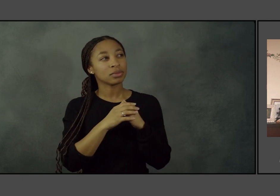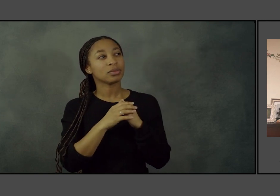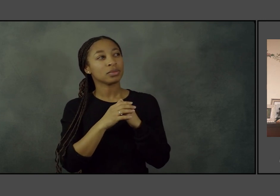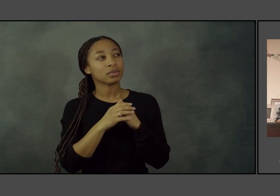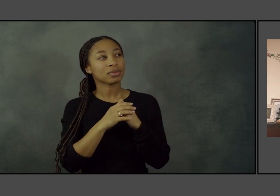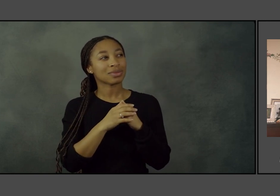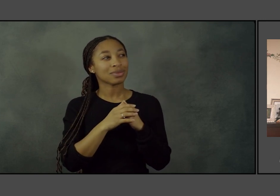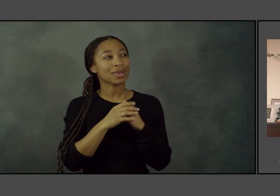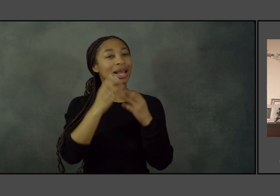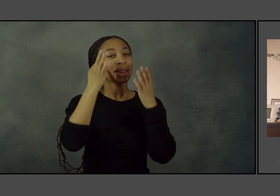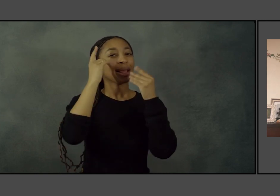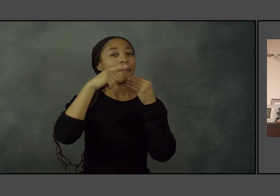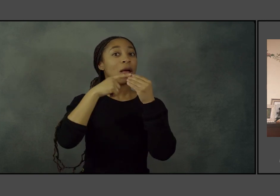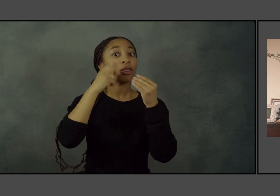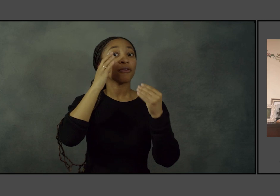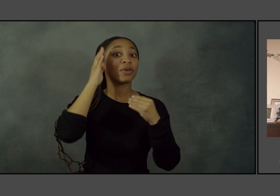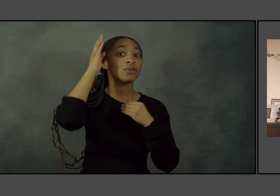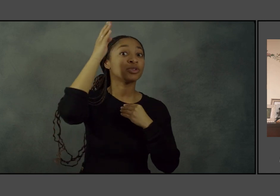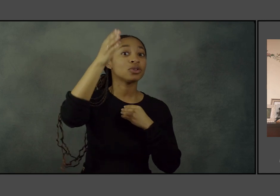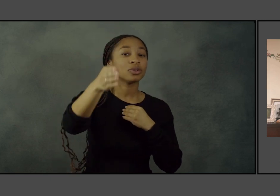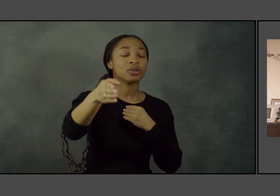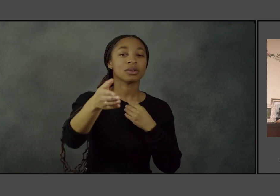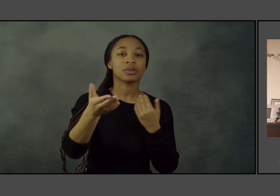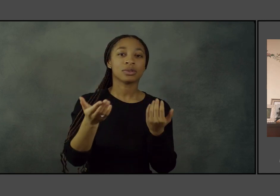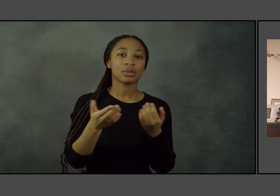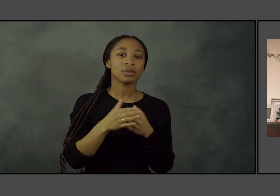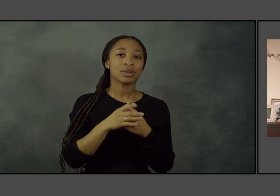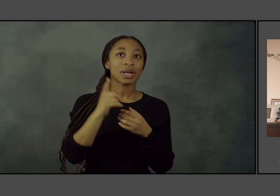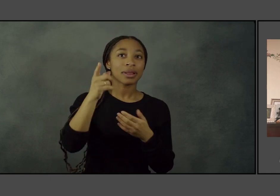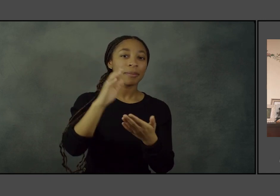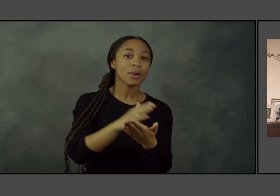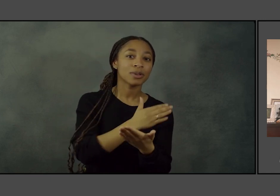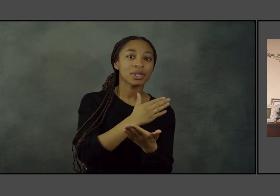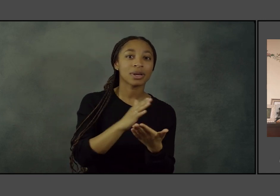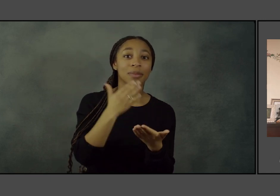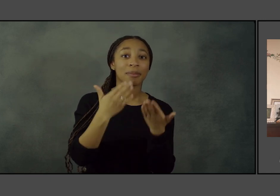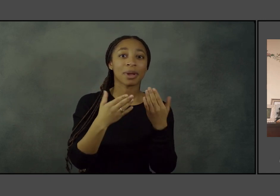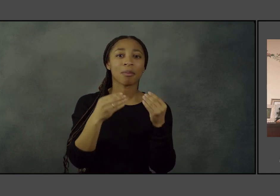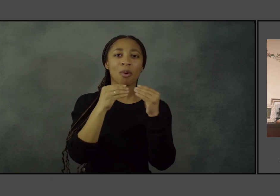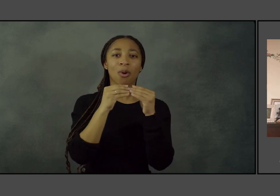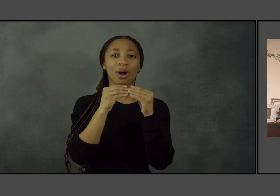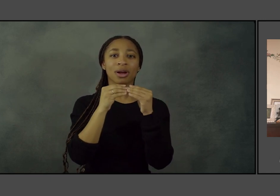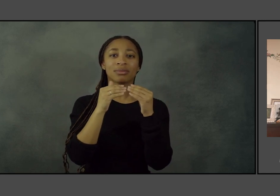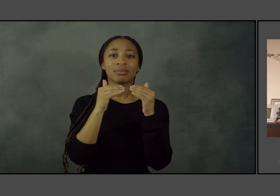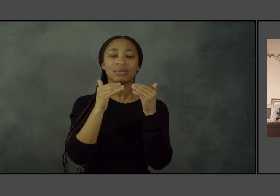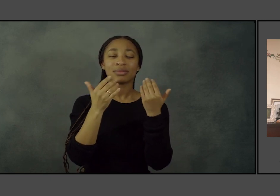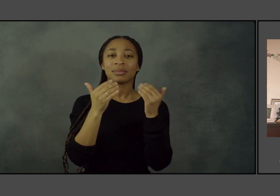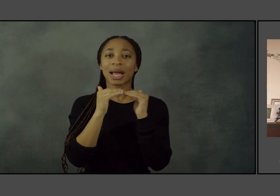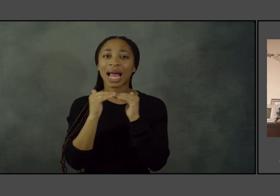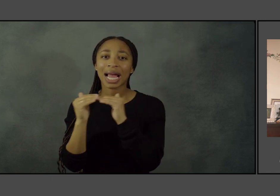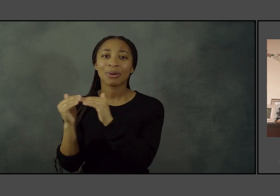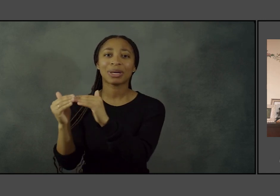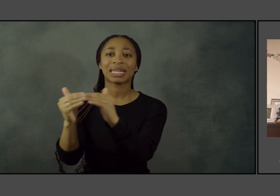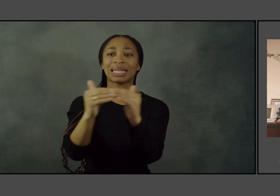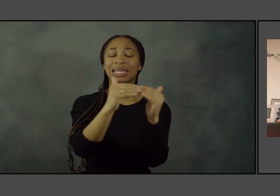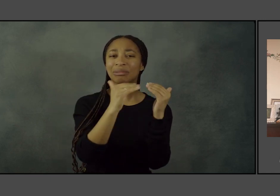and if there's more equity with who's creating the music, both composing